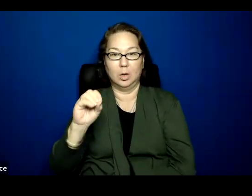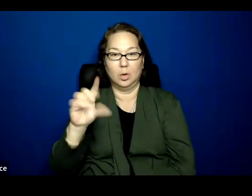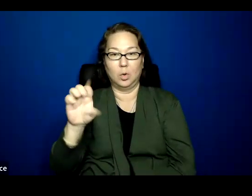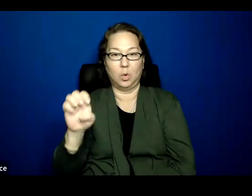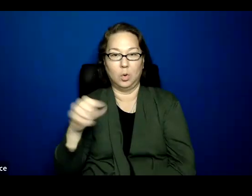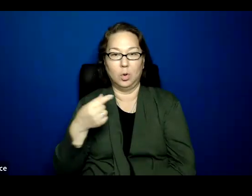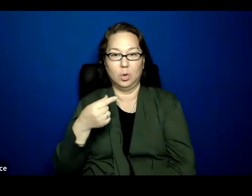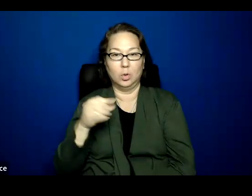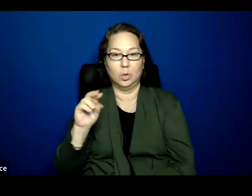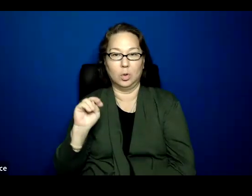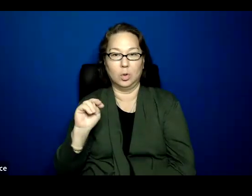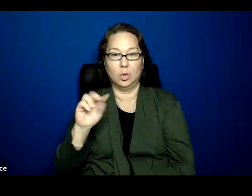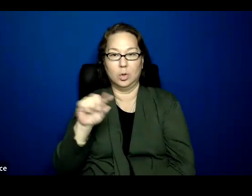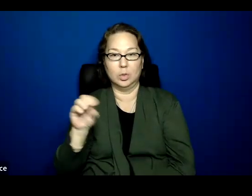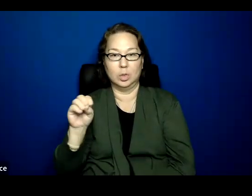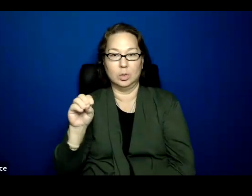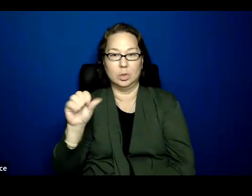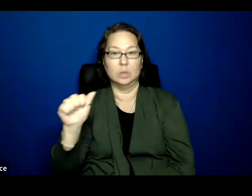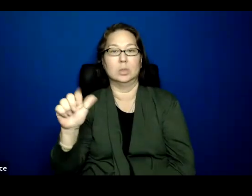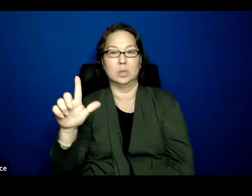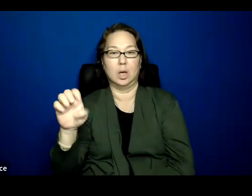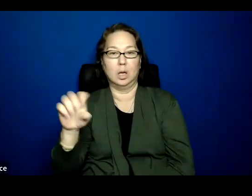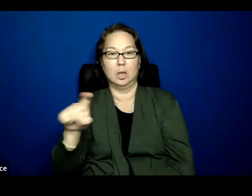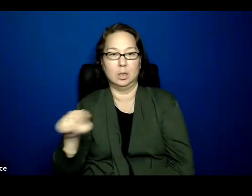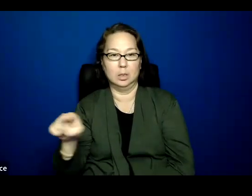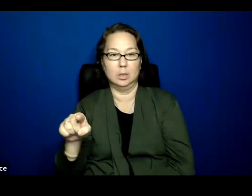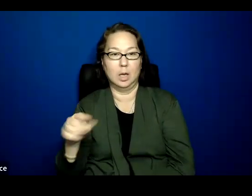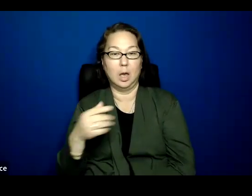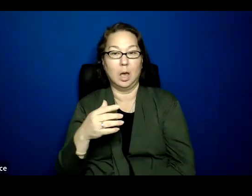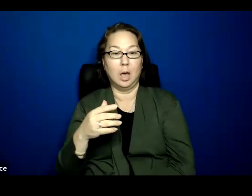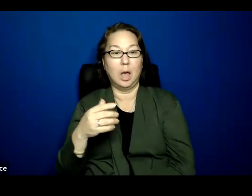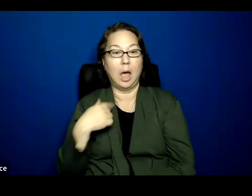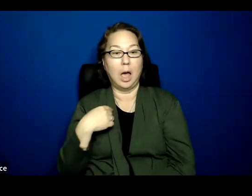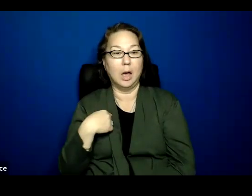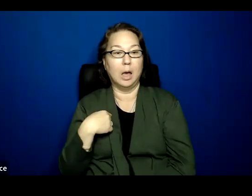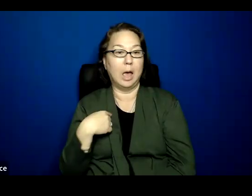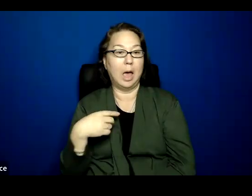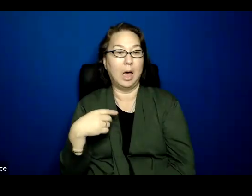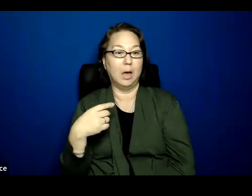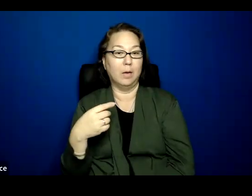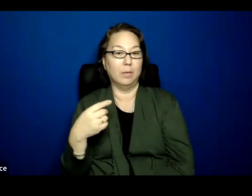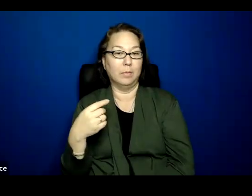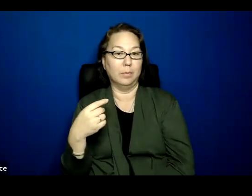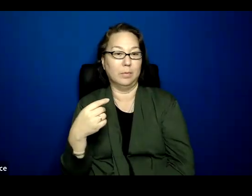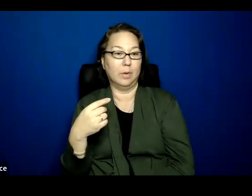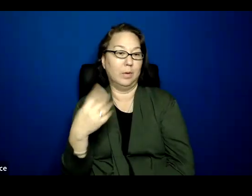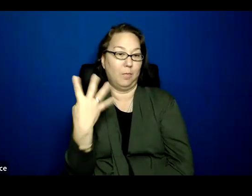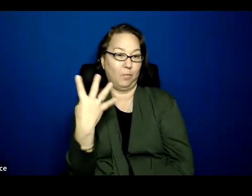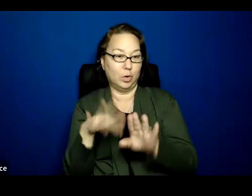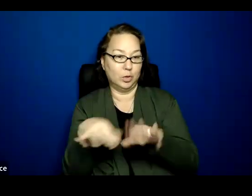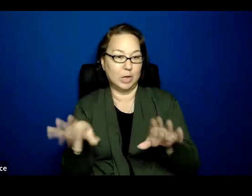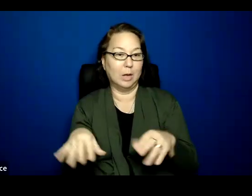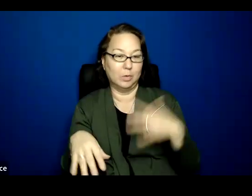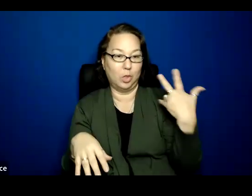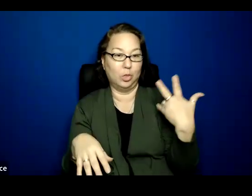of 4 children, which 3 of them, they went to Lee Academy. And my oldest today, he's